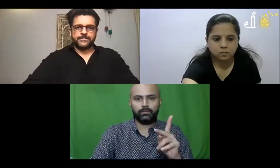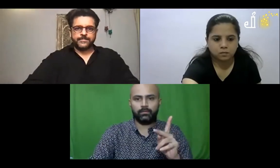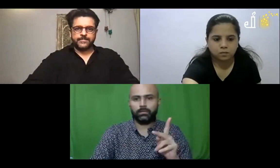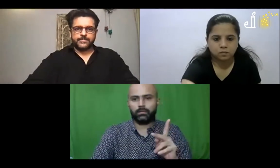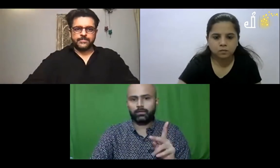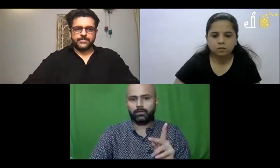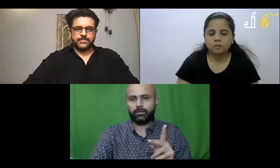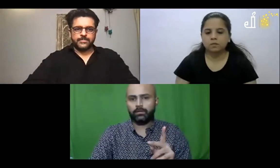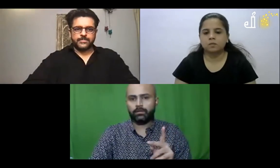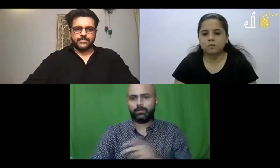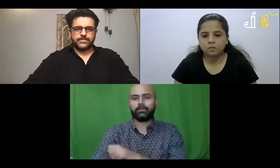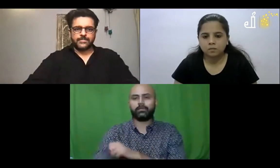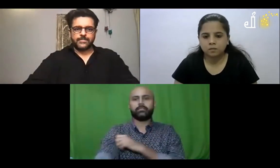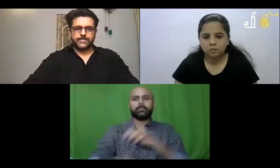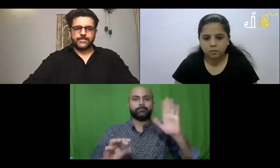ISL.